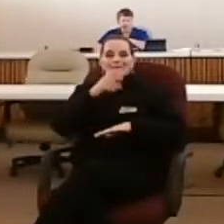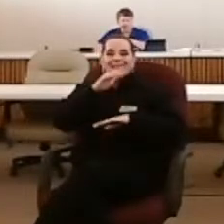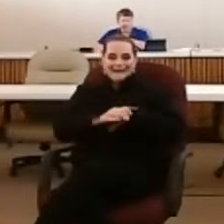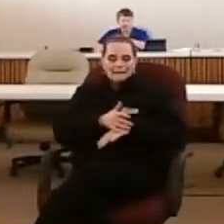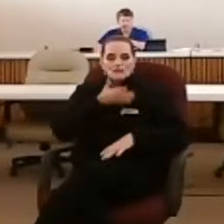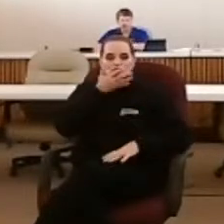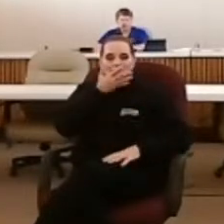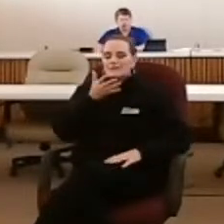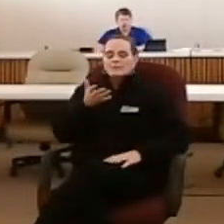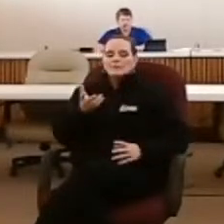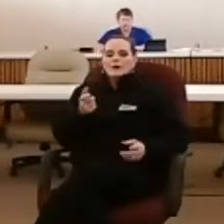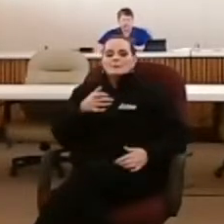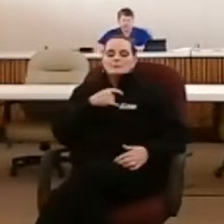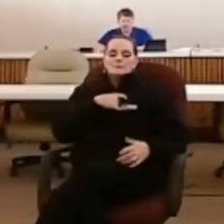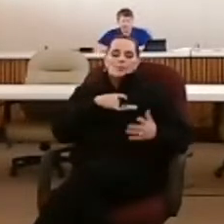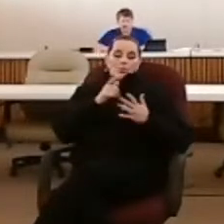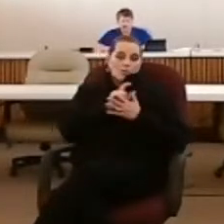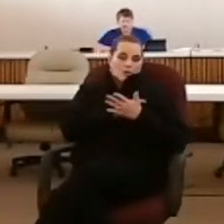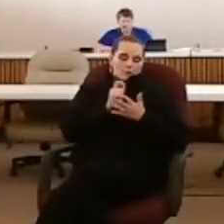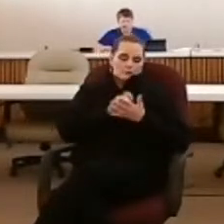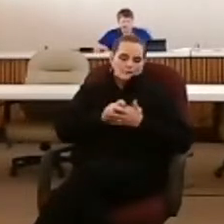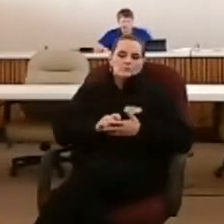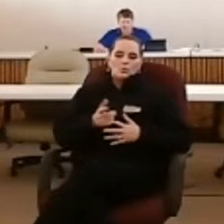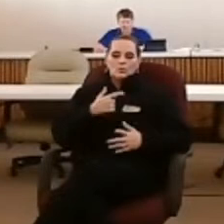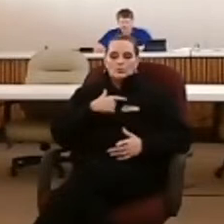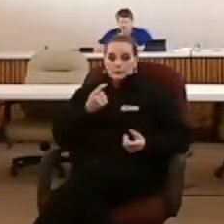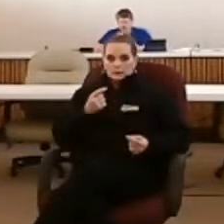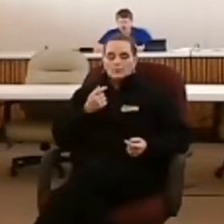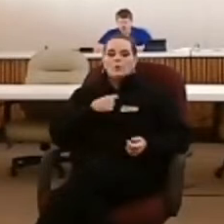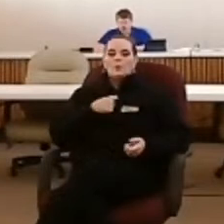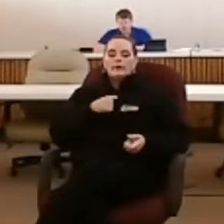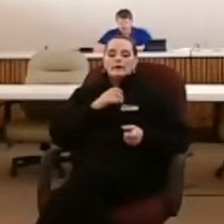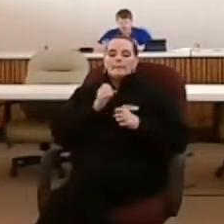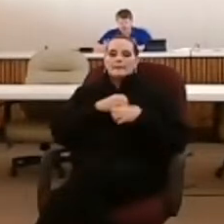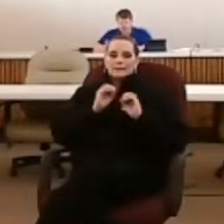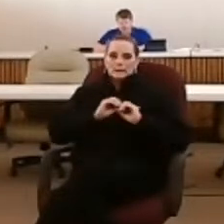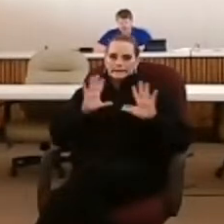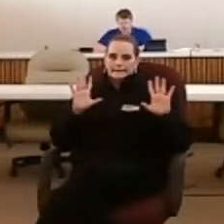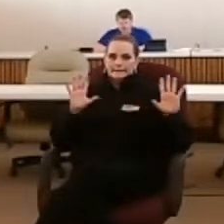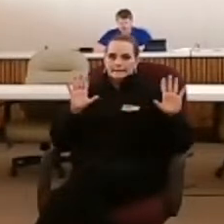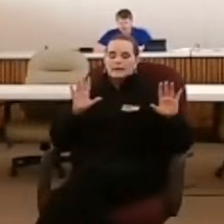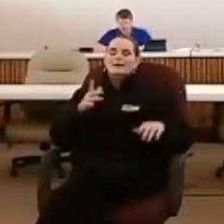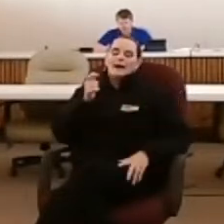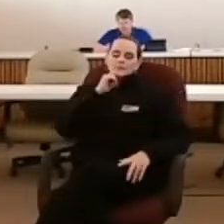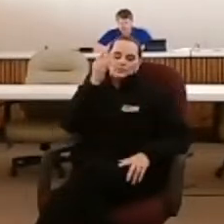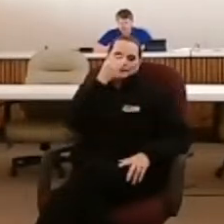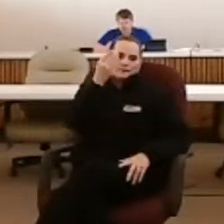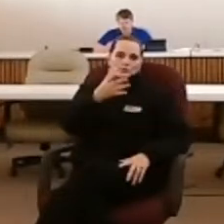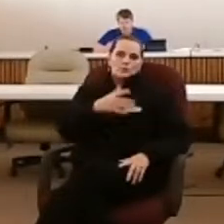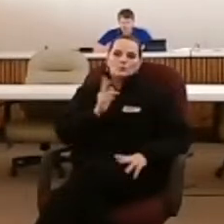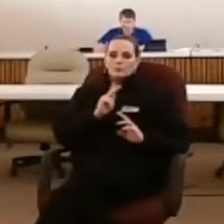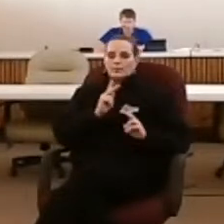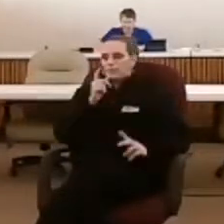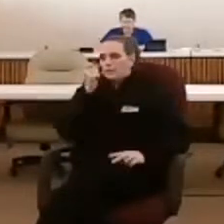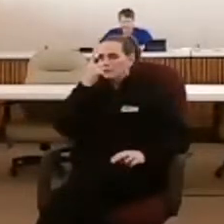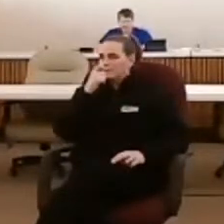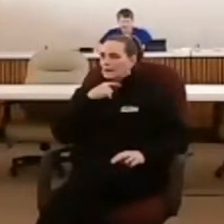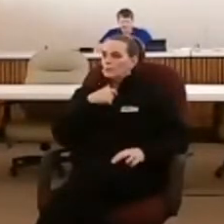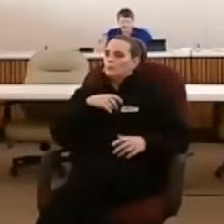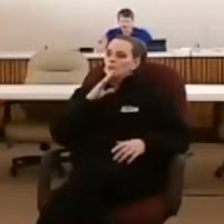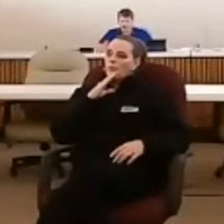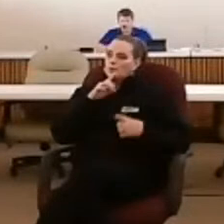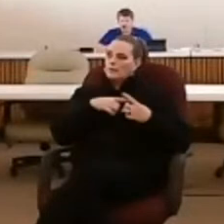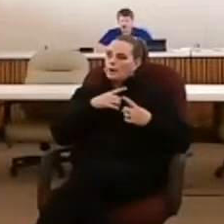was written, it was a little fuzzy, so we had clarified that. But anyway, I just wanted to get that out there so people understand what we're looking at,